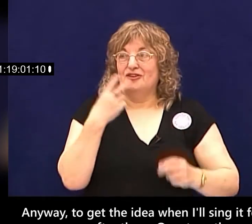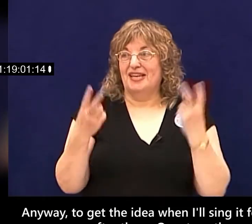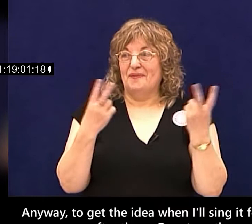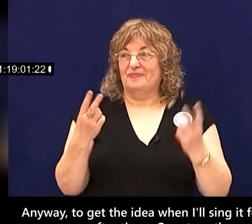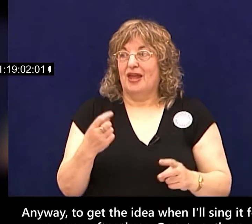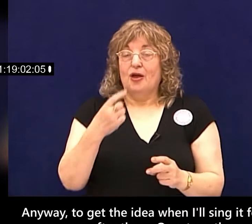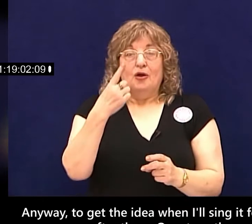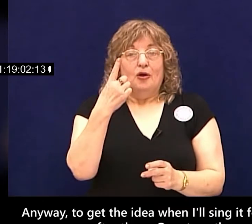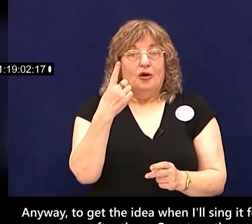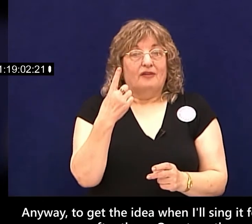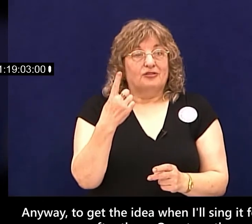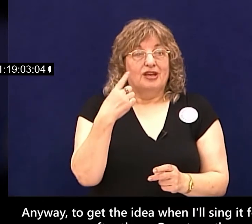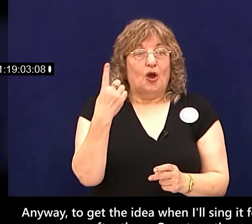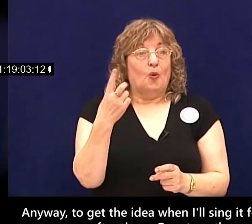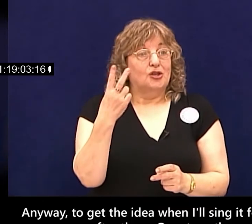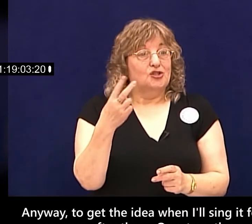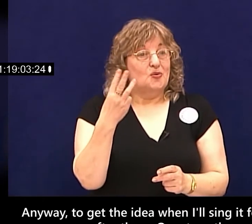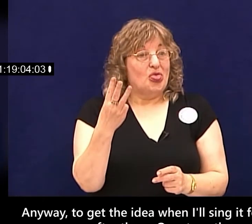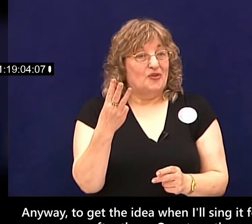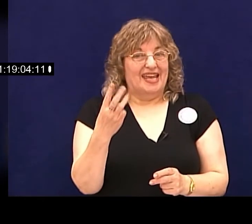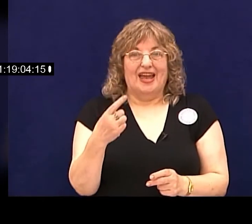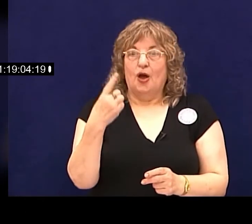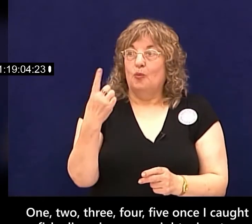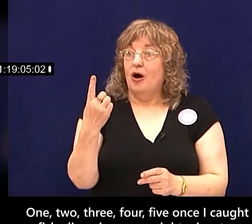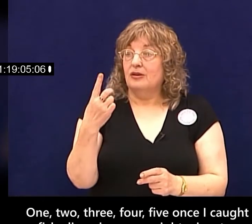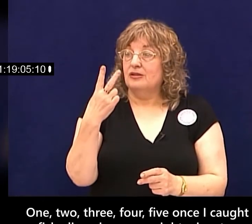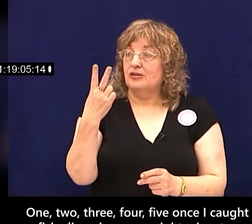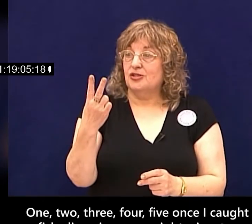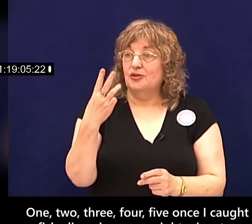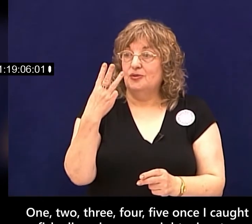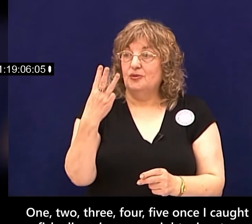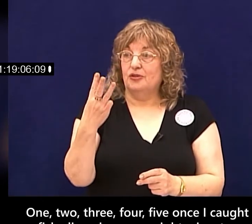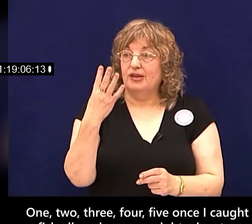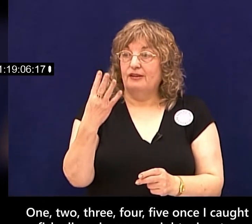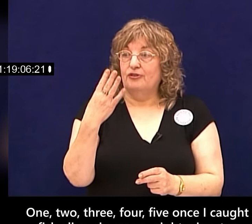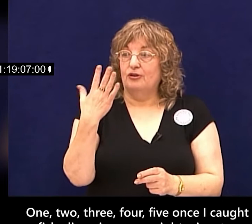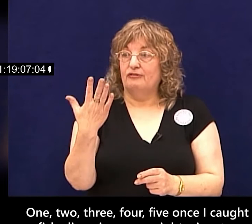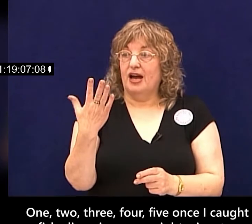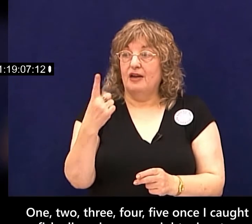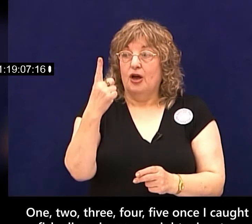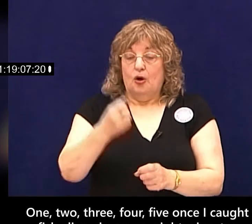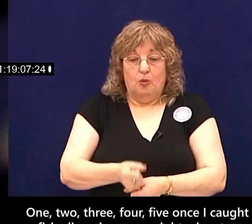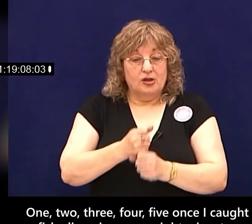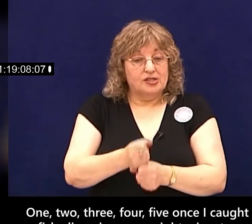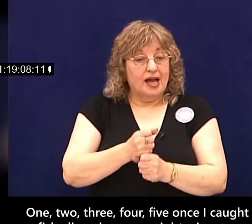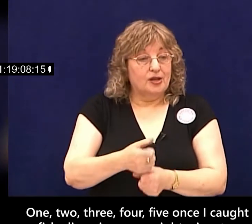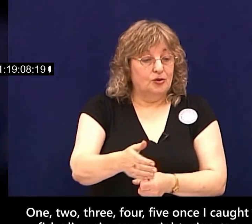now. After 3. 1, 2, 3. 1, 2, 3, 4, 5. Once I caught